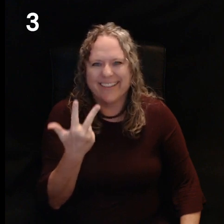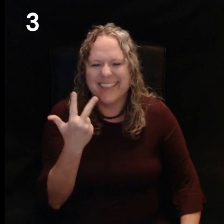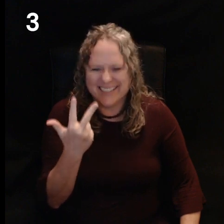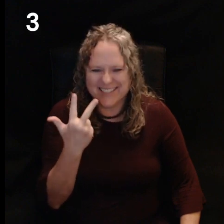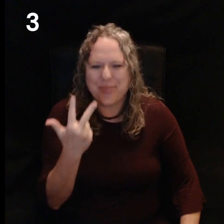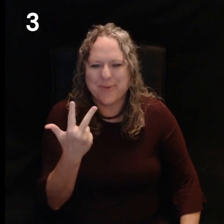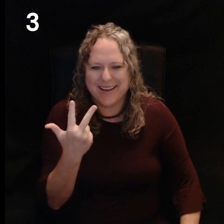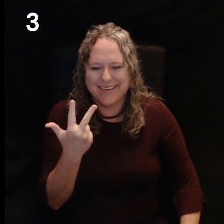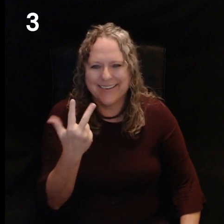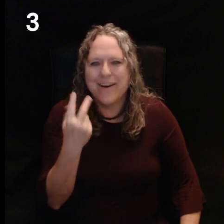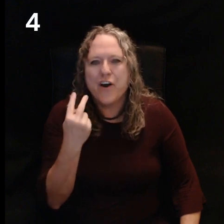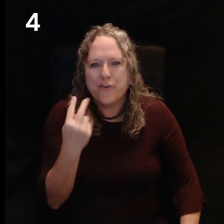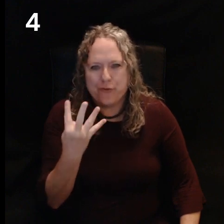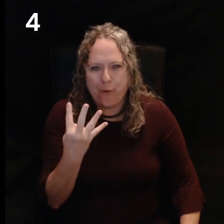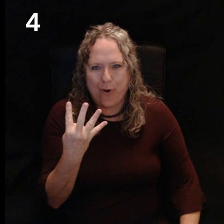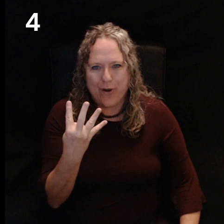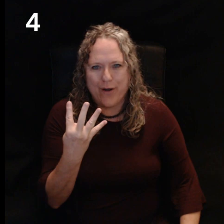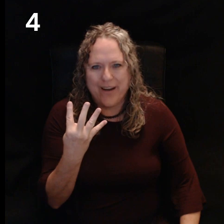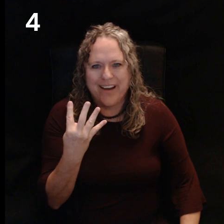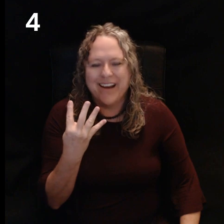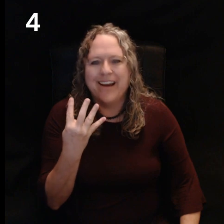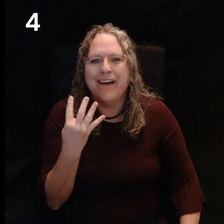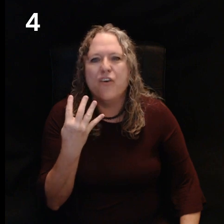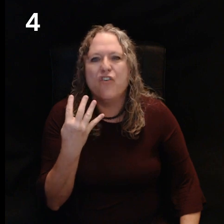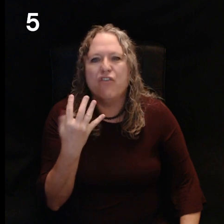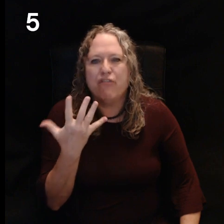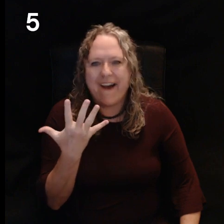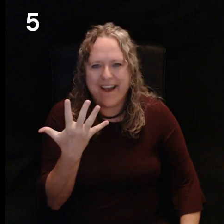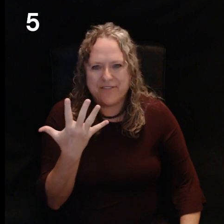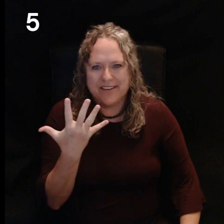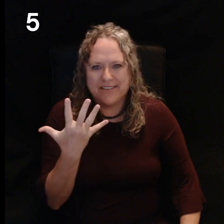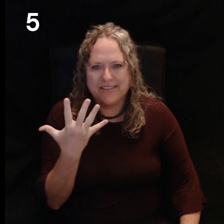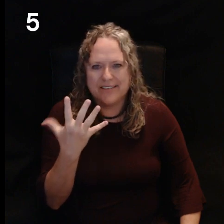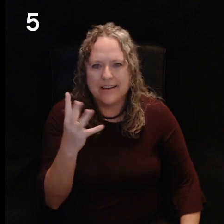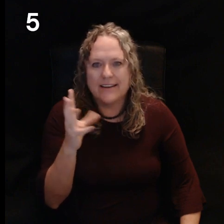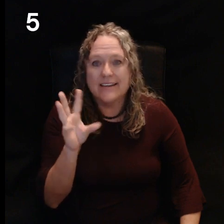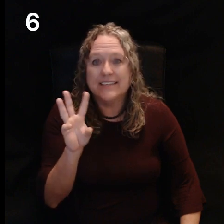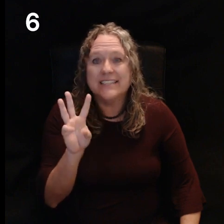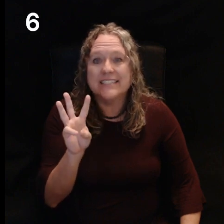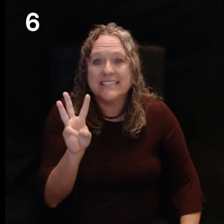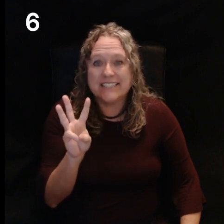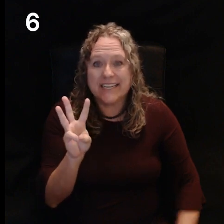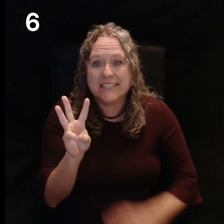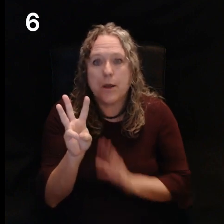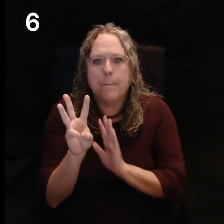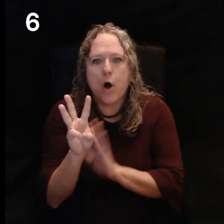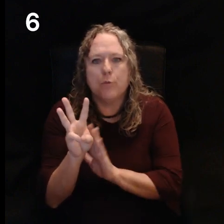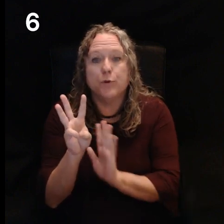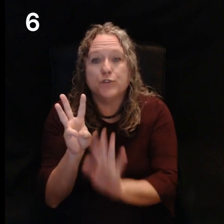This is a 3. 4, 5, 6, palm moves